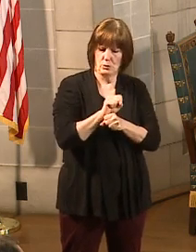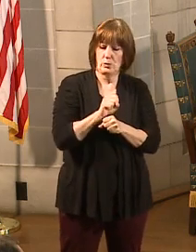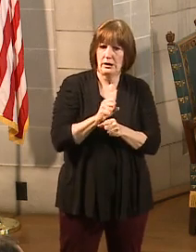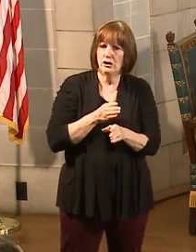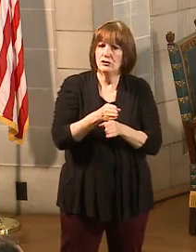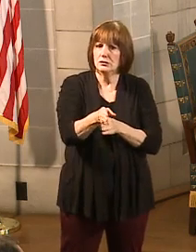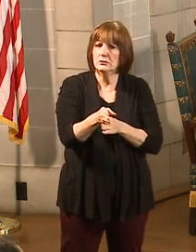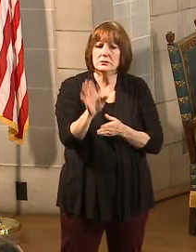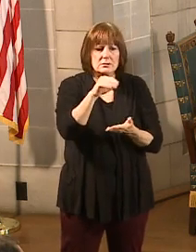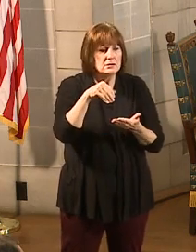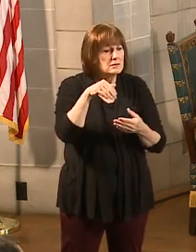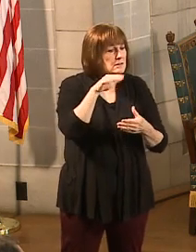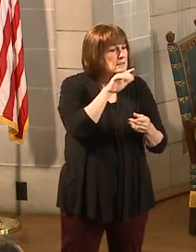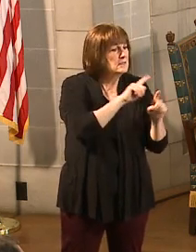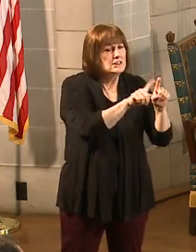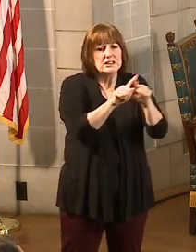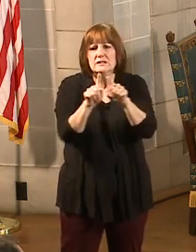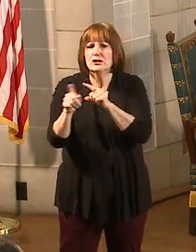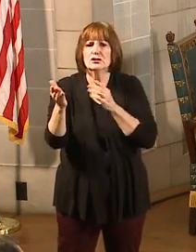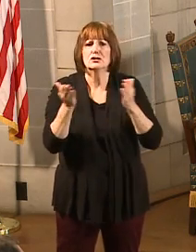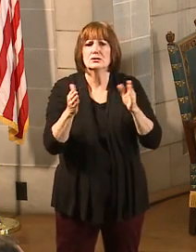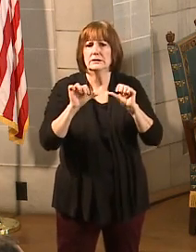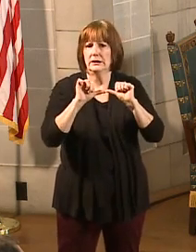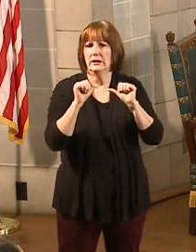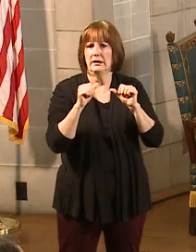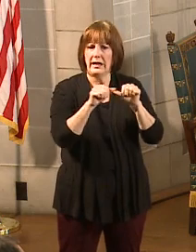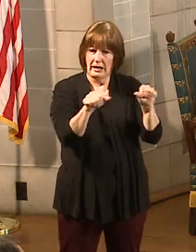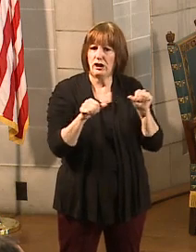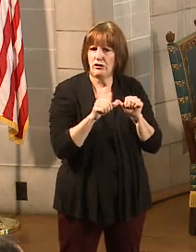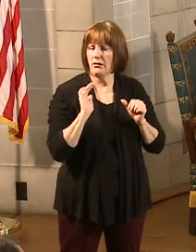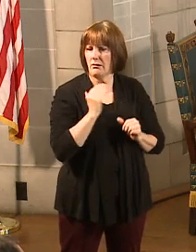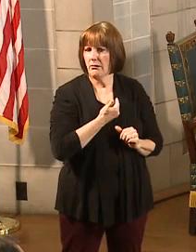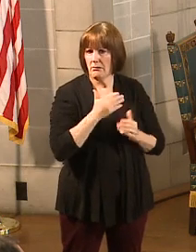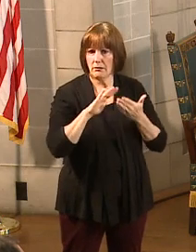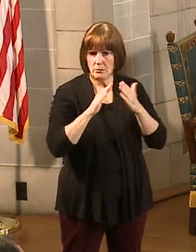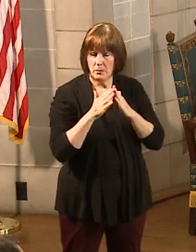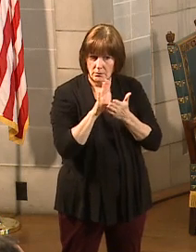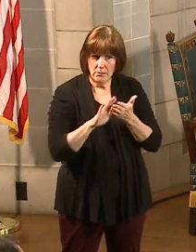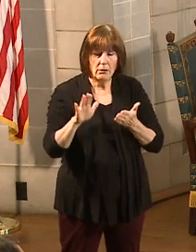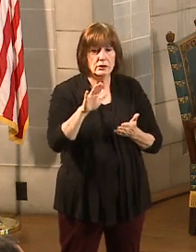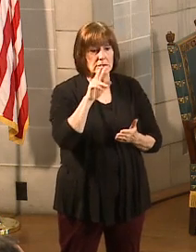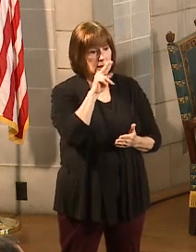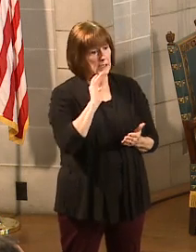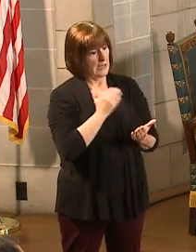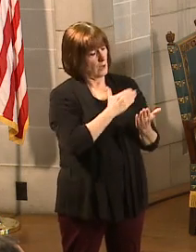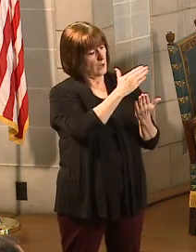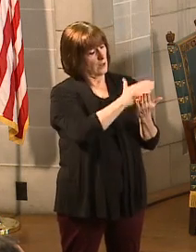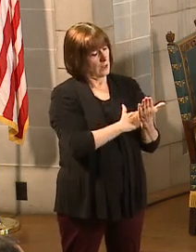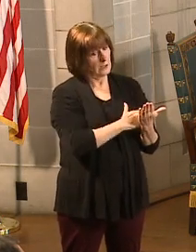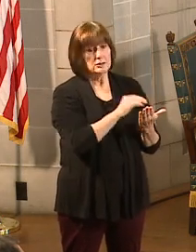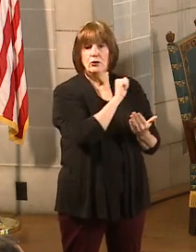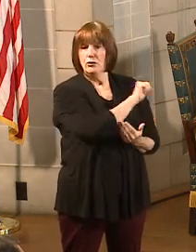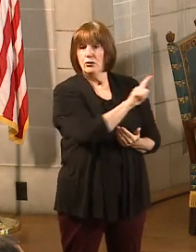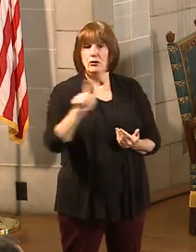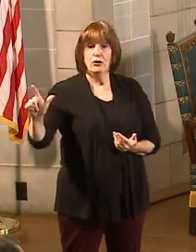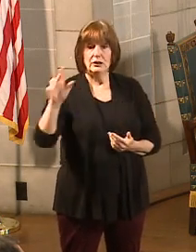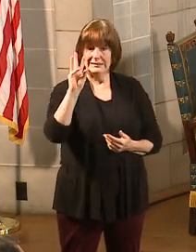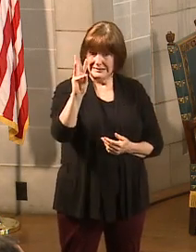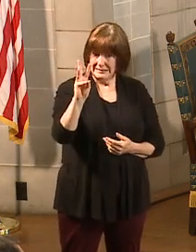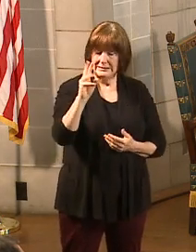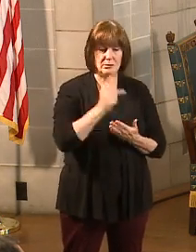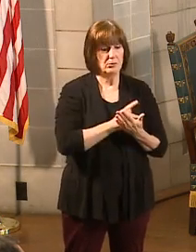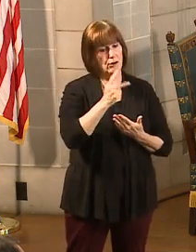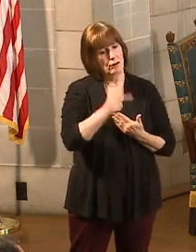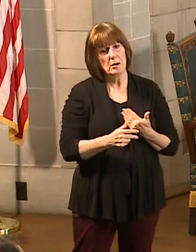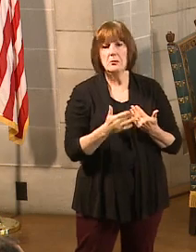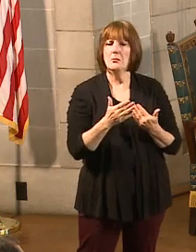careers within the various service areas of our community colleges. And if you look at the lists we've made of all 6 community colleges, the programs are